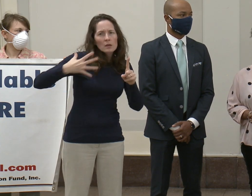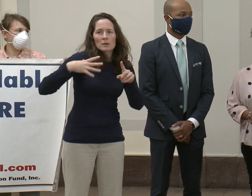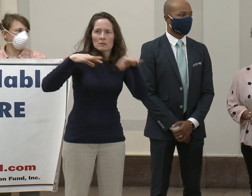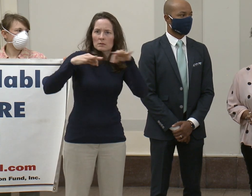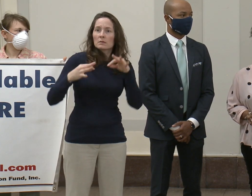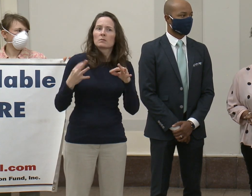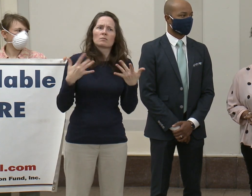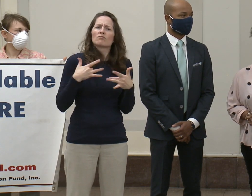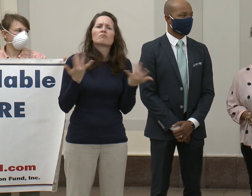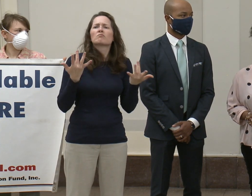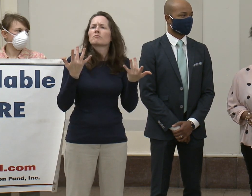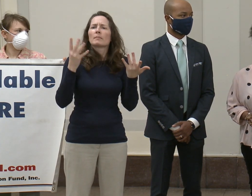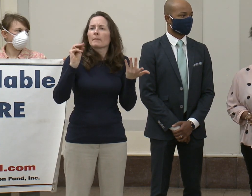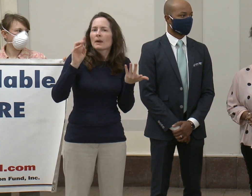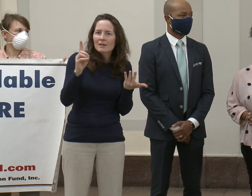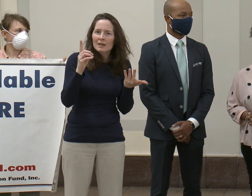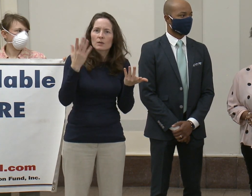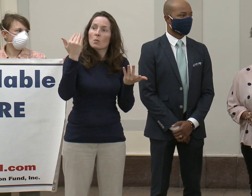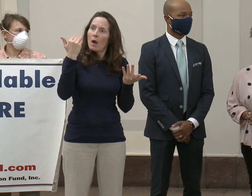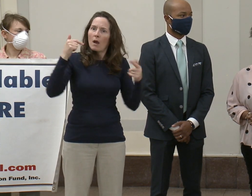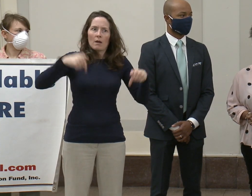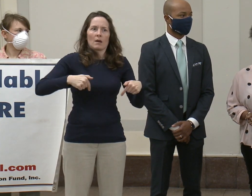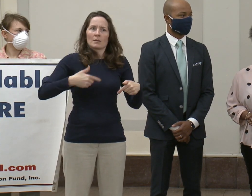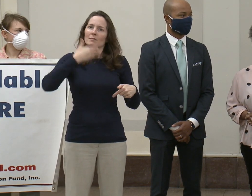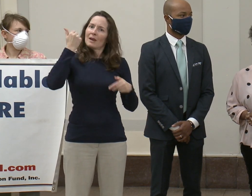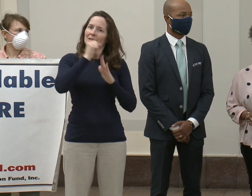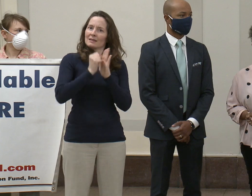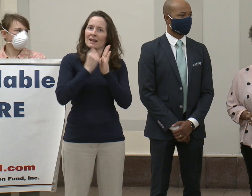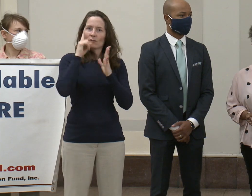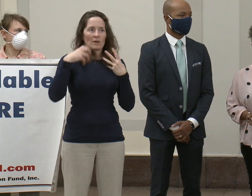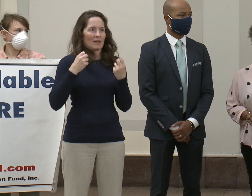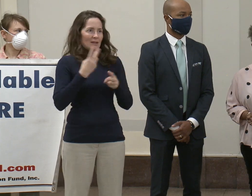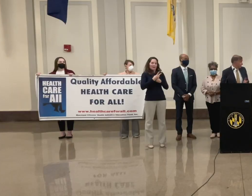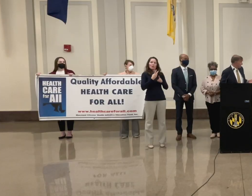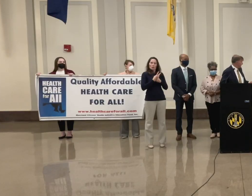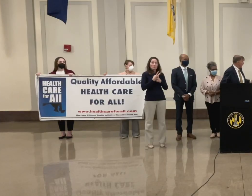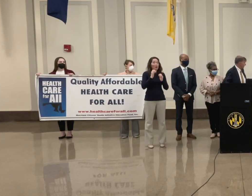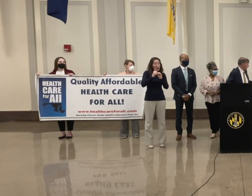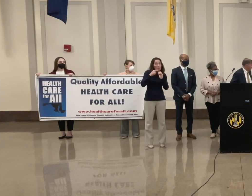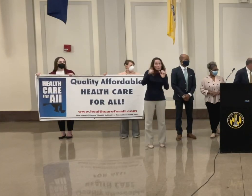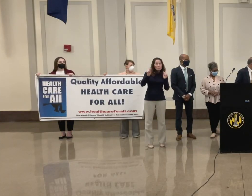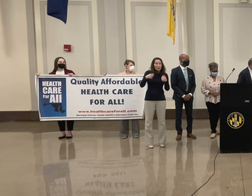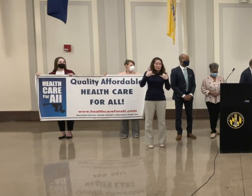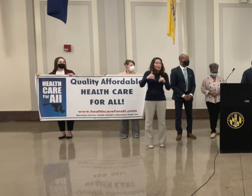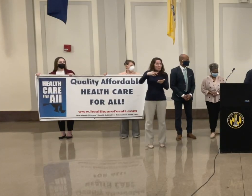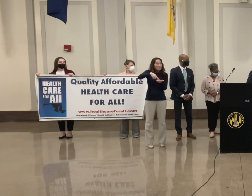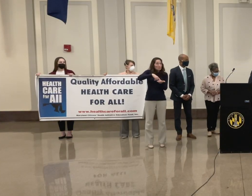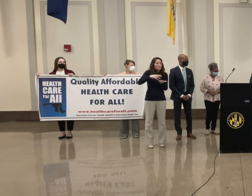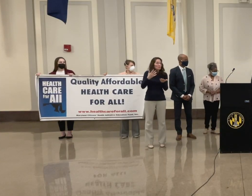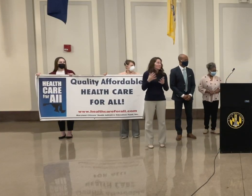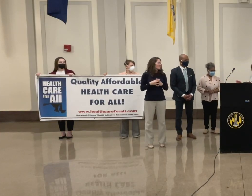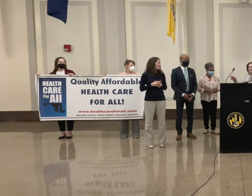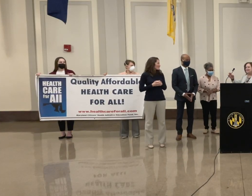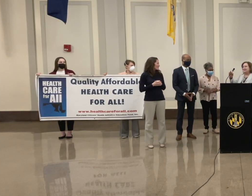of the best states in the nation in healthcare, and how you can still get enrolled through easy enrollment. Michelle?